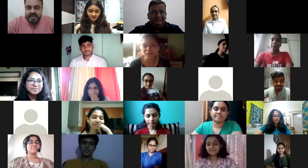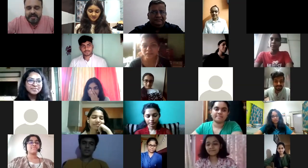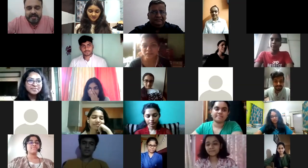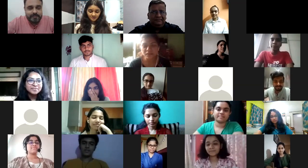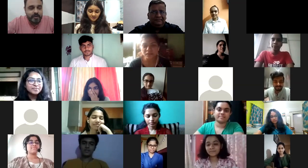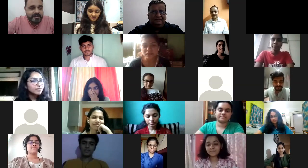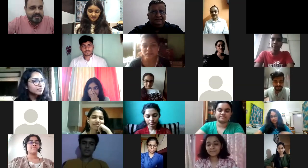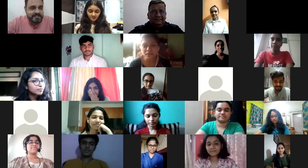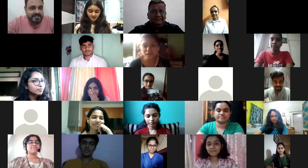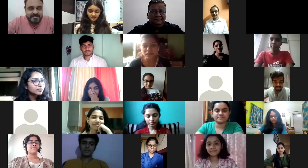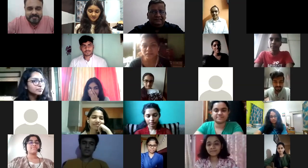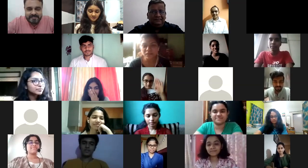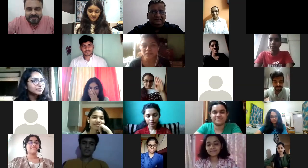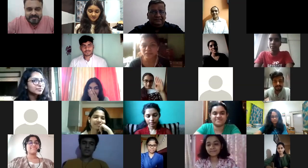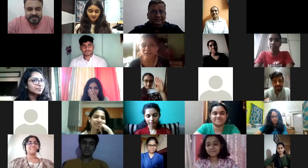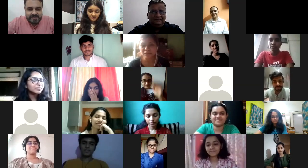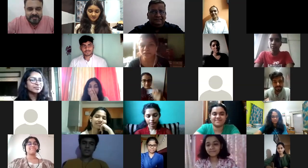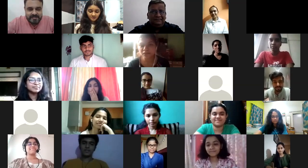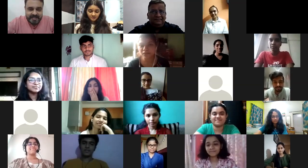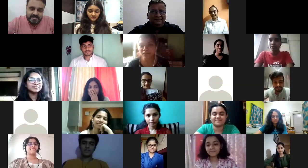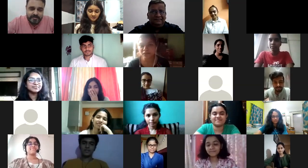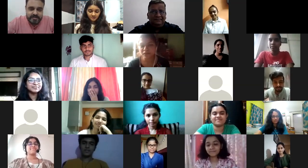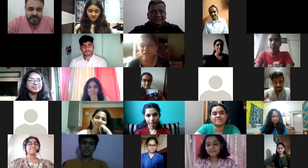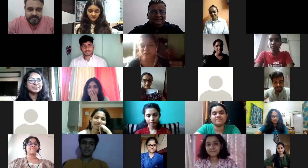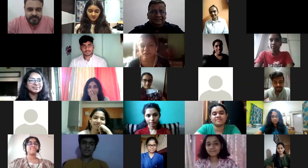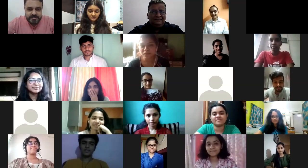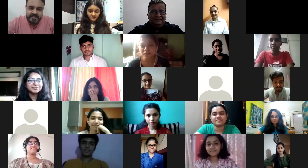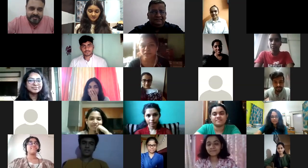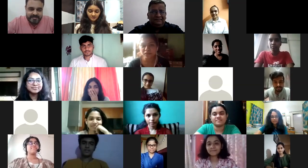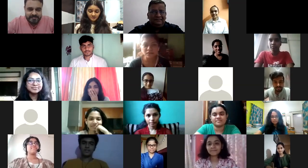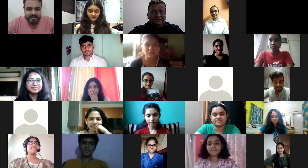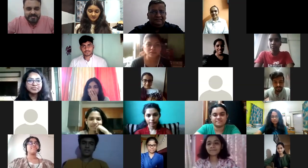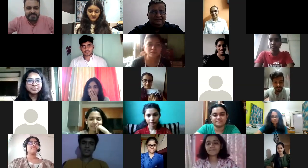Any volunteers? Yes, Vrishti, please.